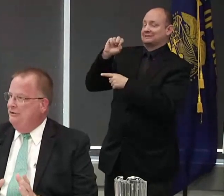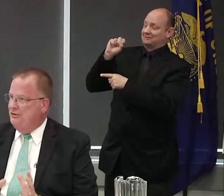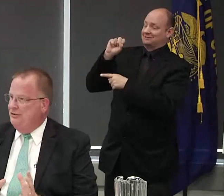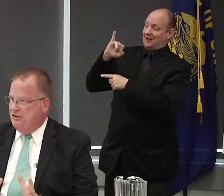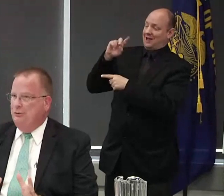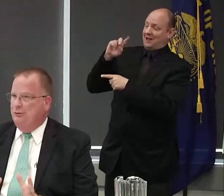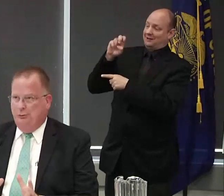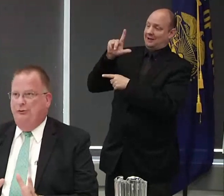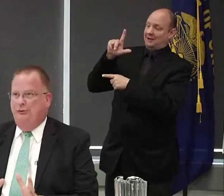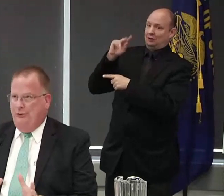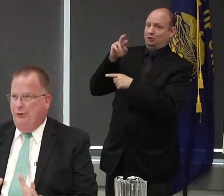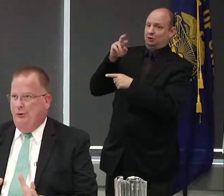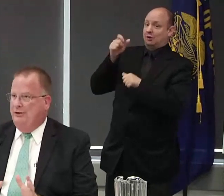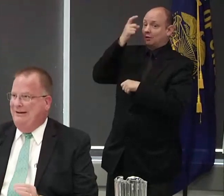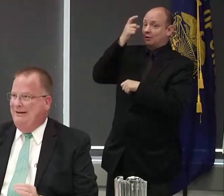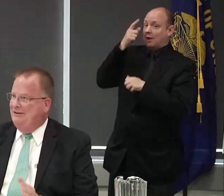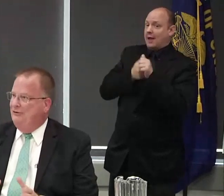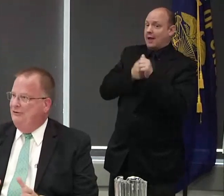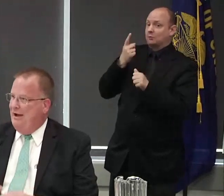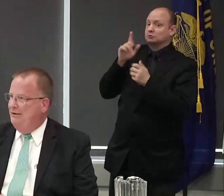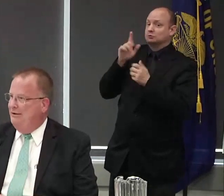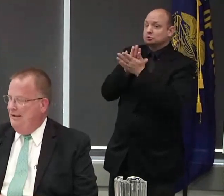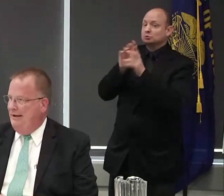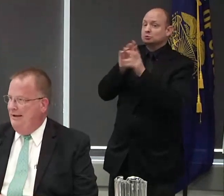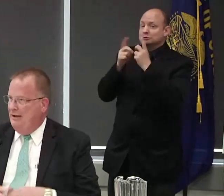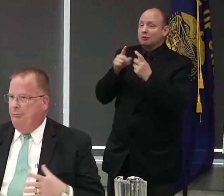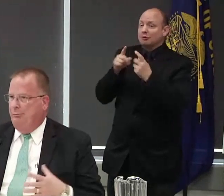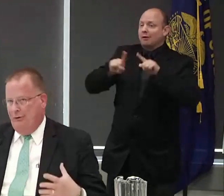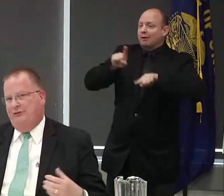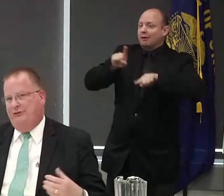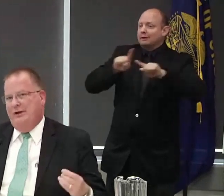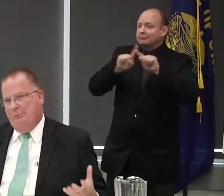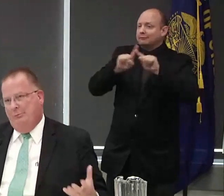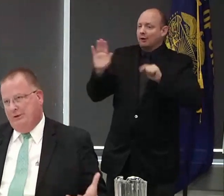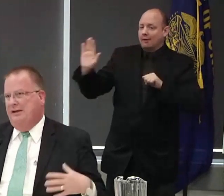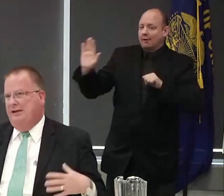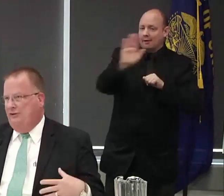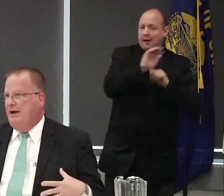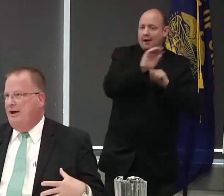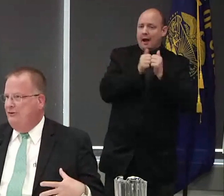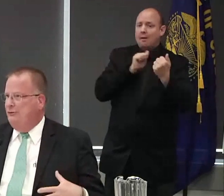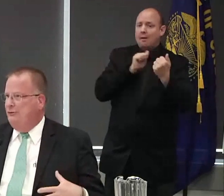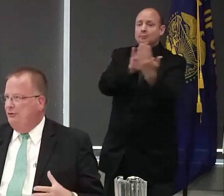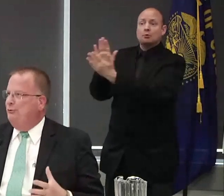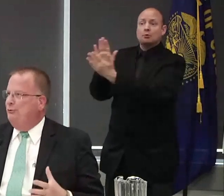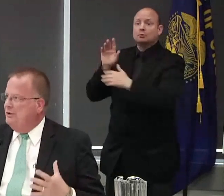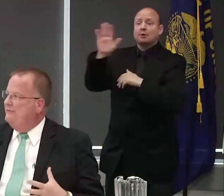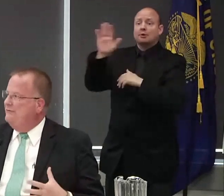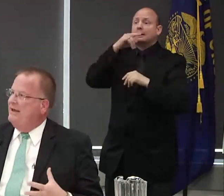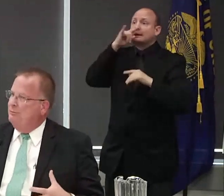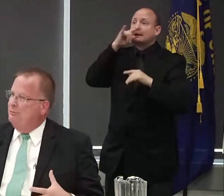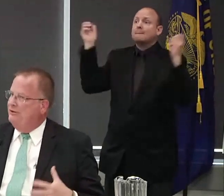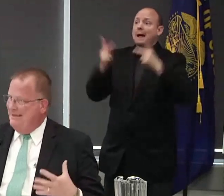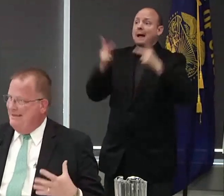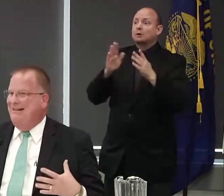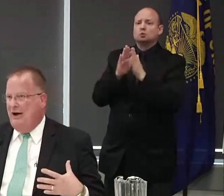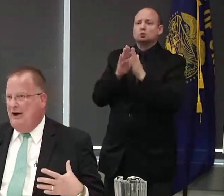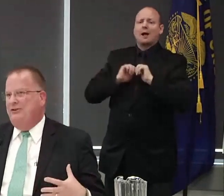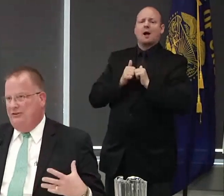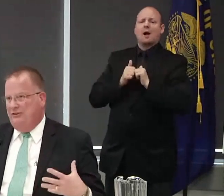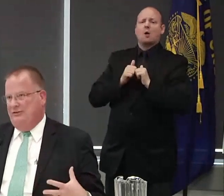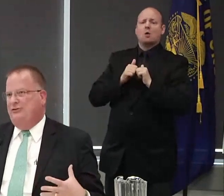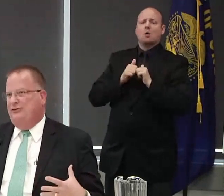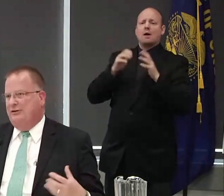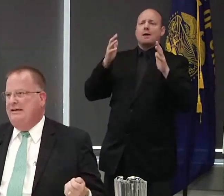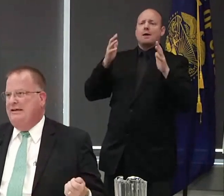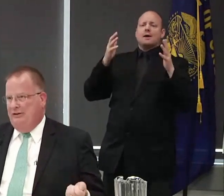and getting the general rules of the road and the guidance of how to approach bringing kids back to school is really valuable to then allow